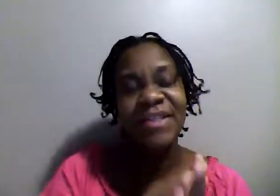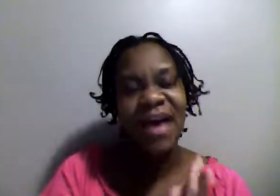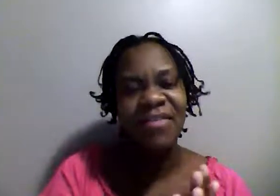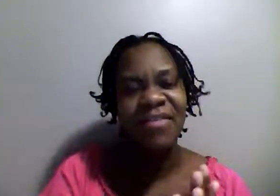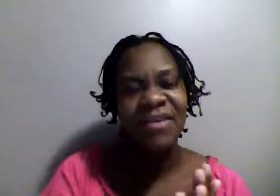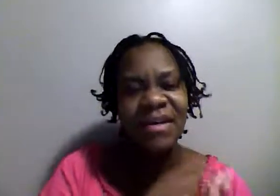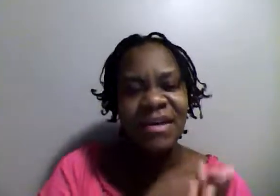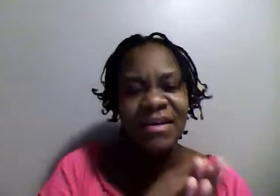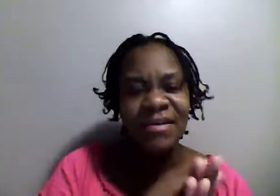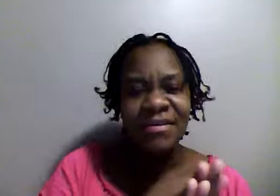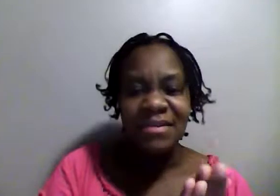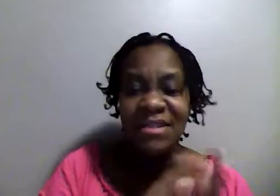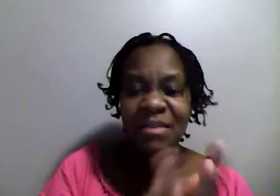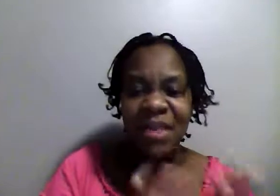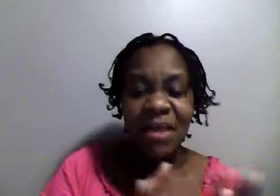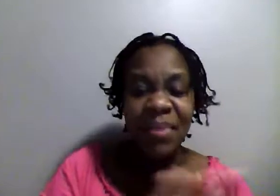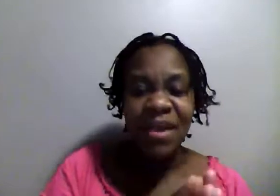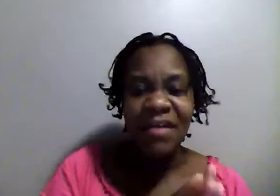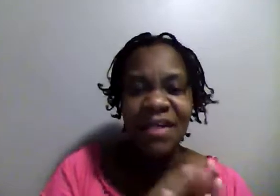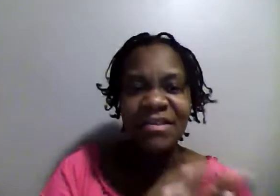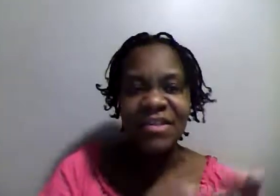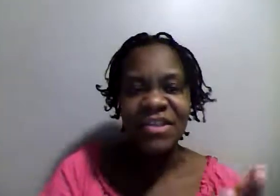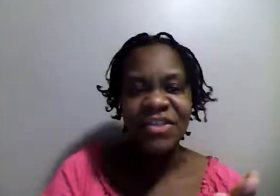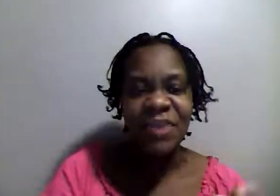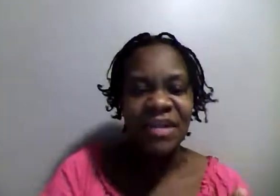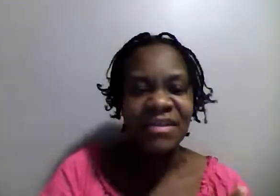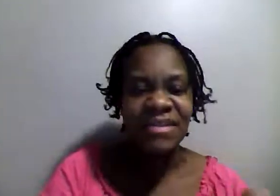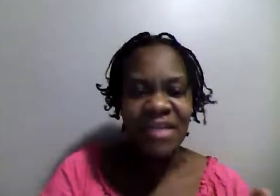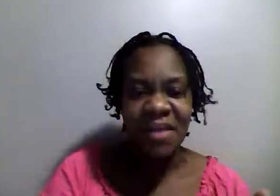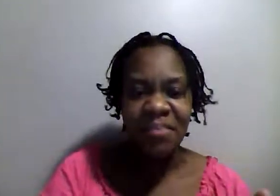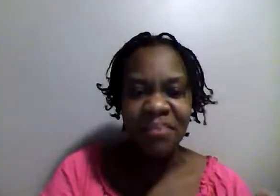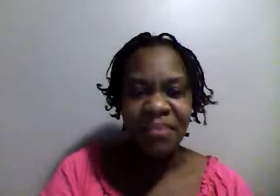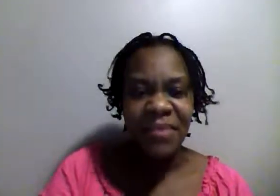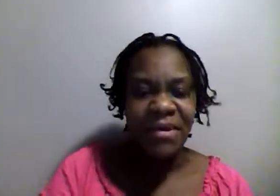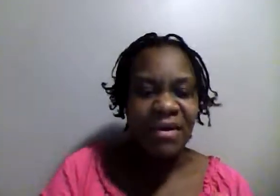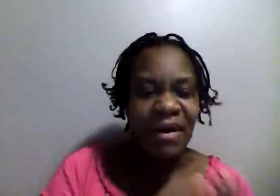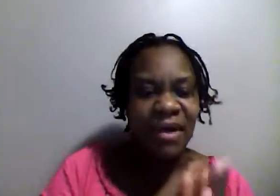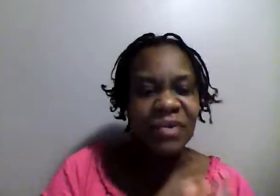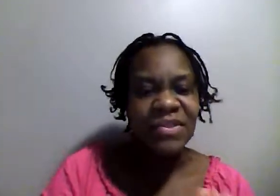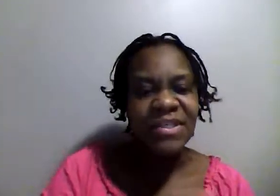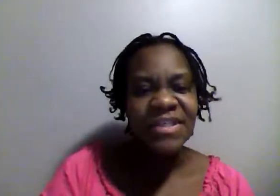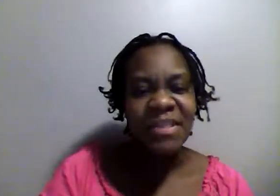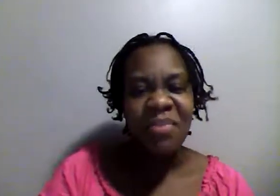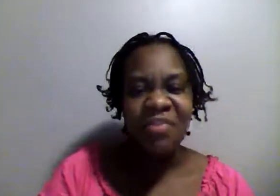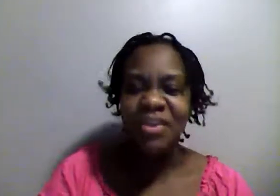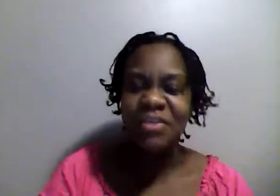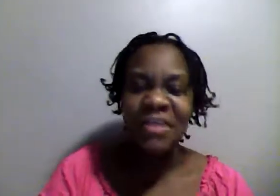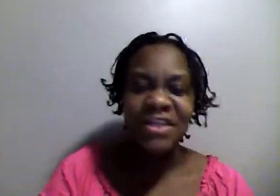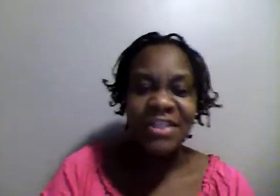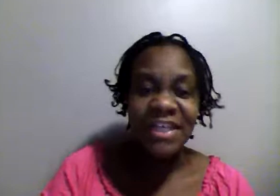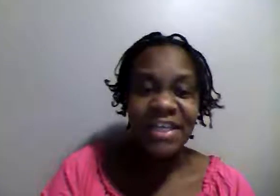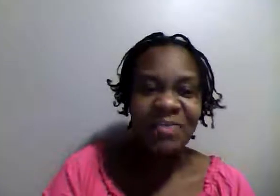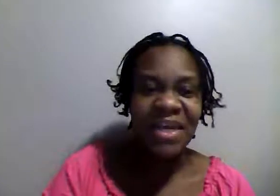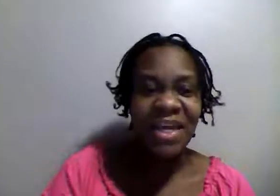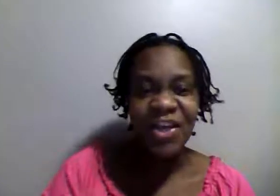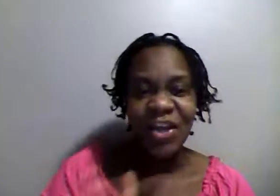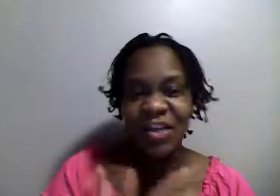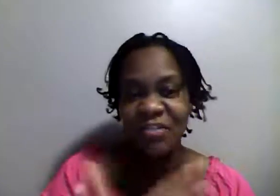have similar appearance. It is when the stem or close to the stem of your tomato tend to be either greenish